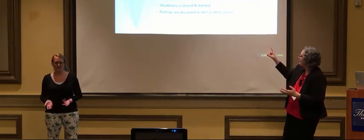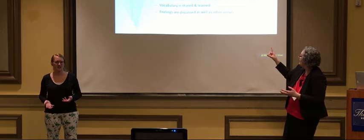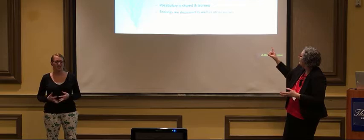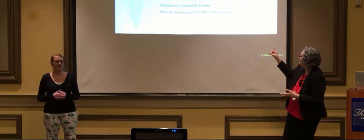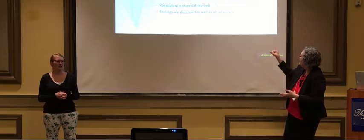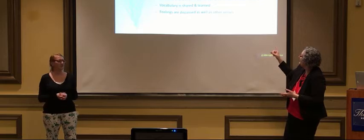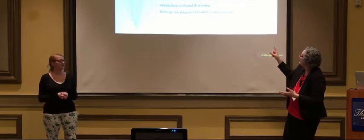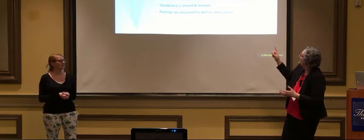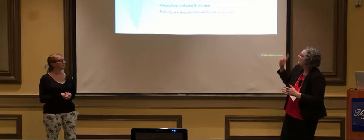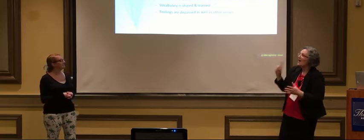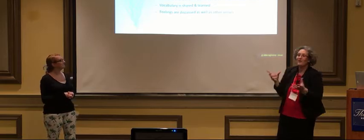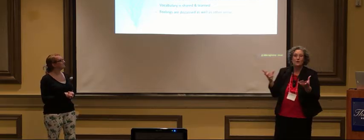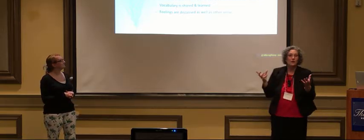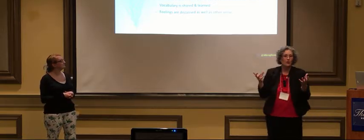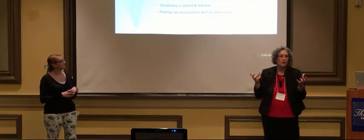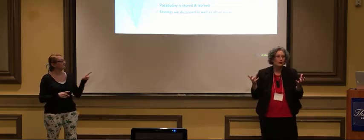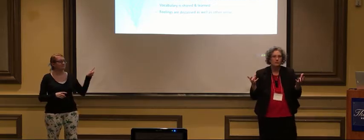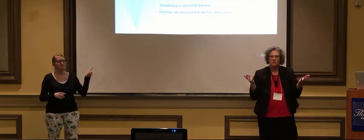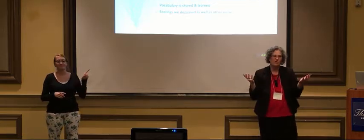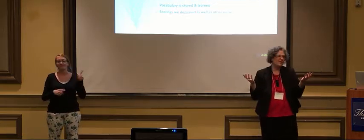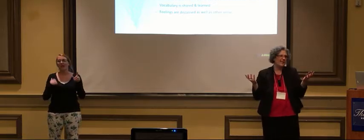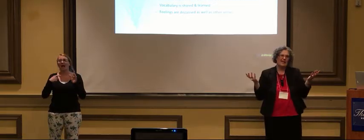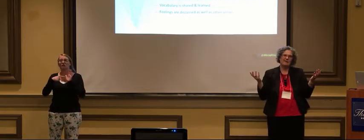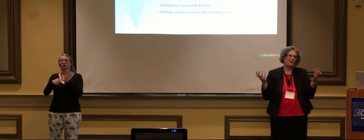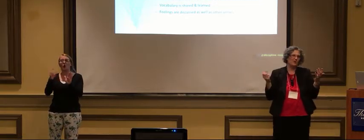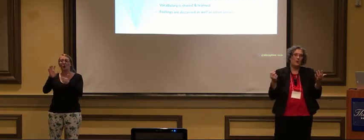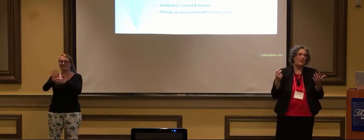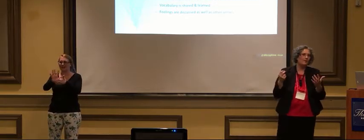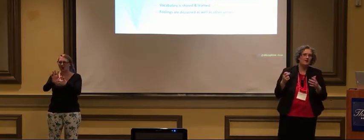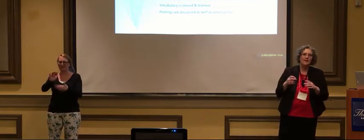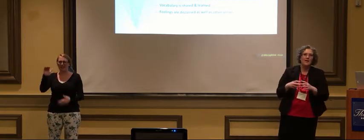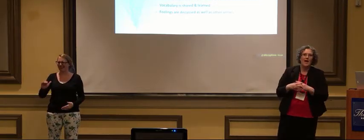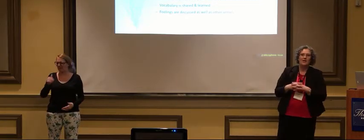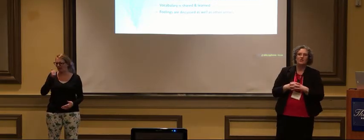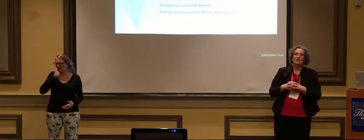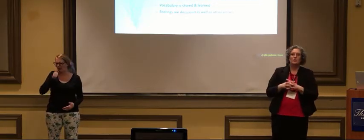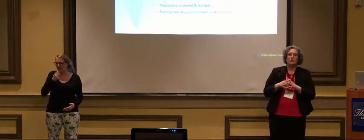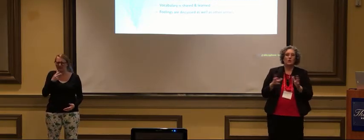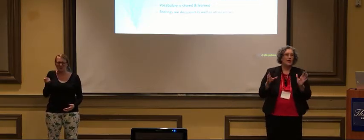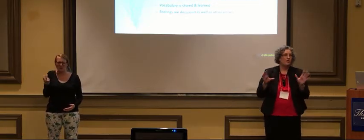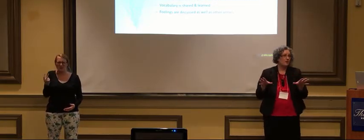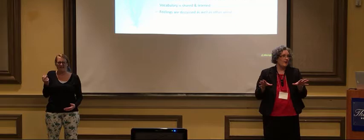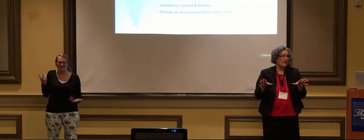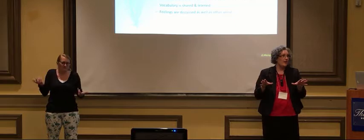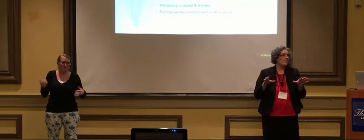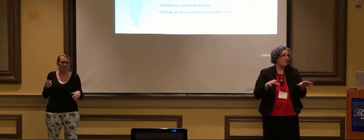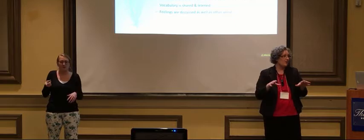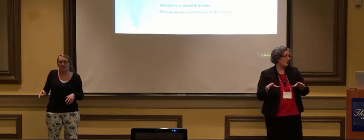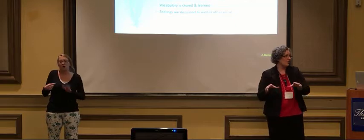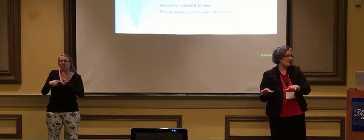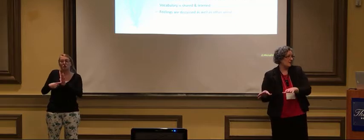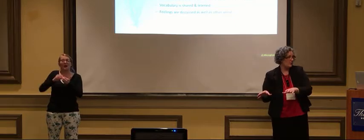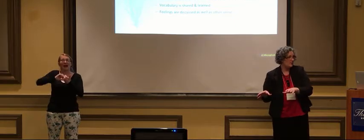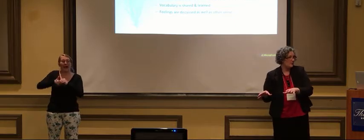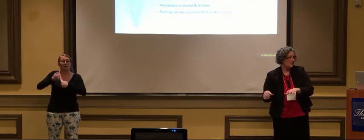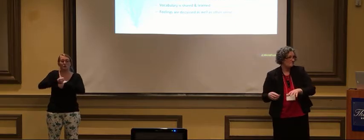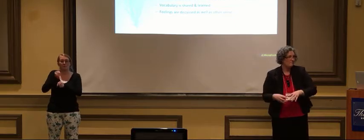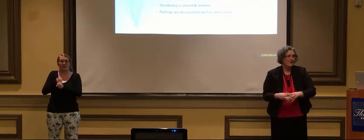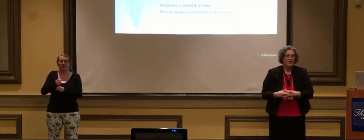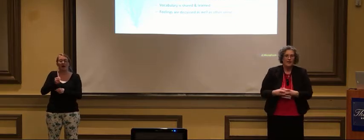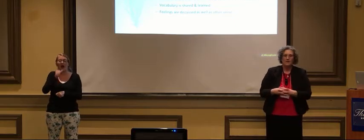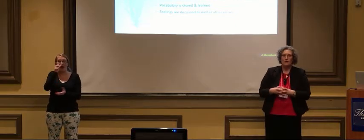students a video of a little girl. She was like, I don't know, 12. And she was showing how she made a peanut butter and jelly